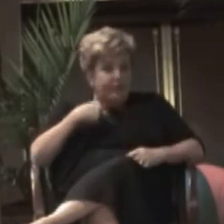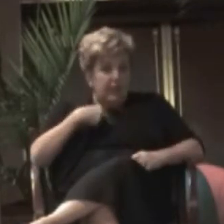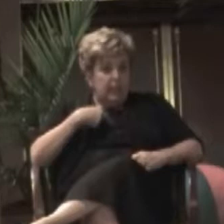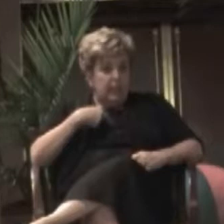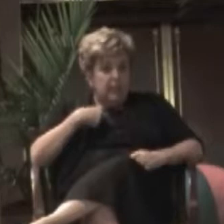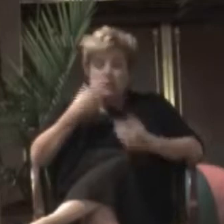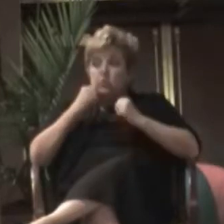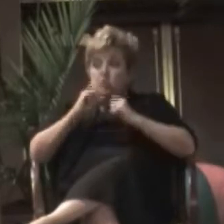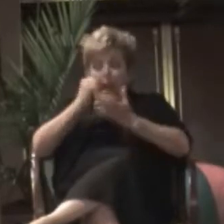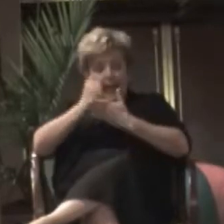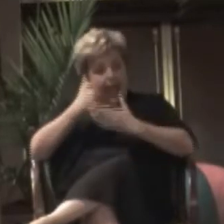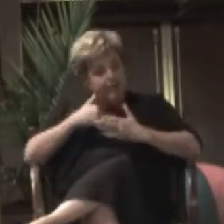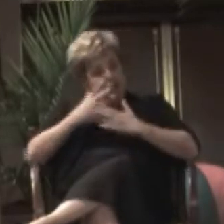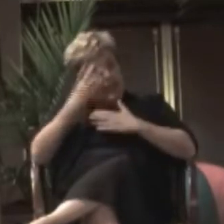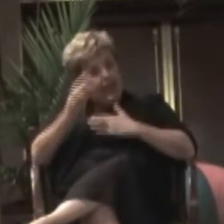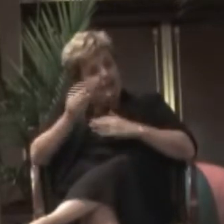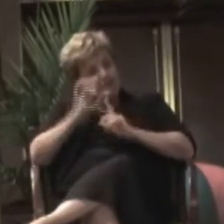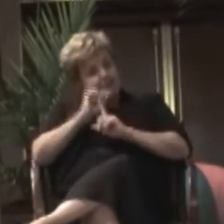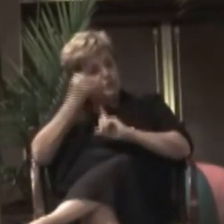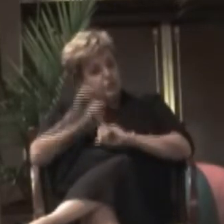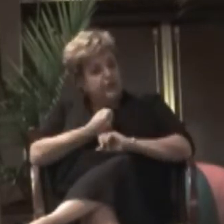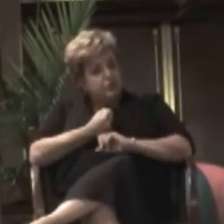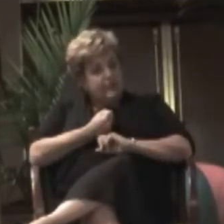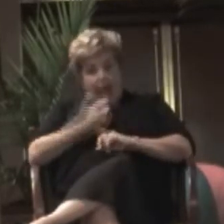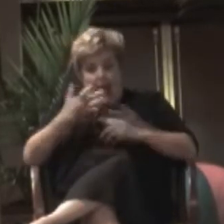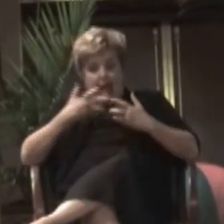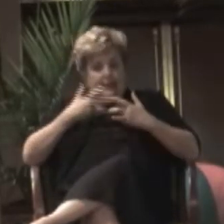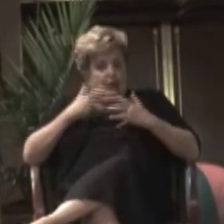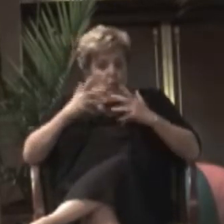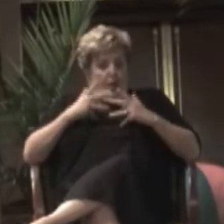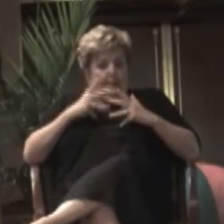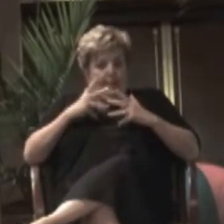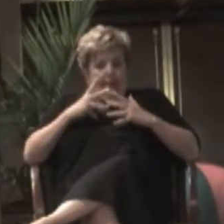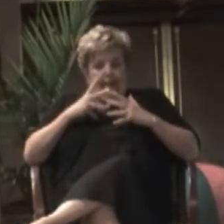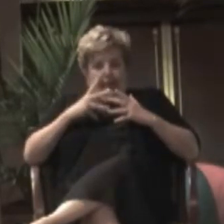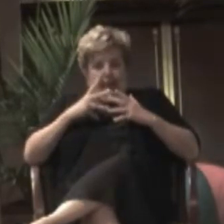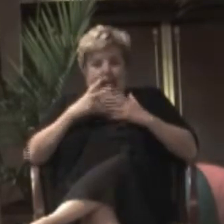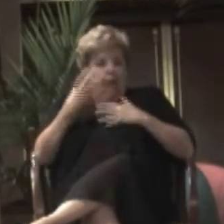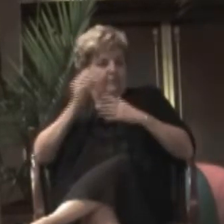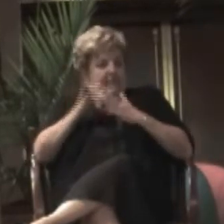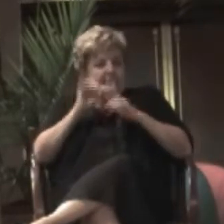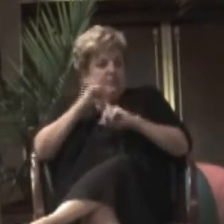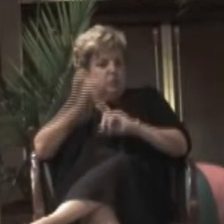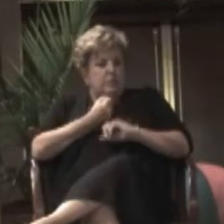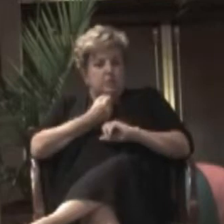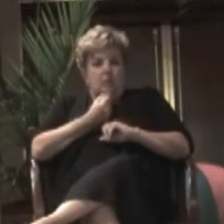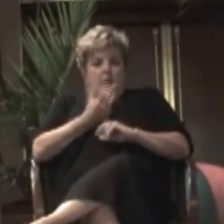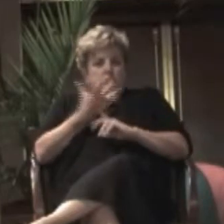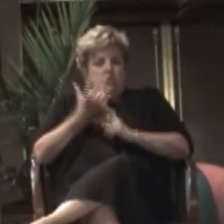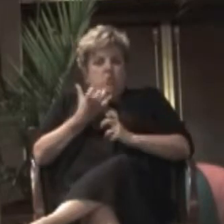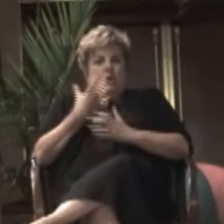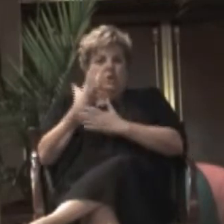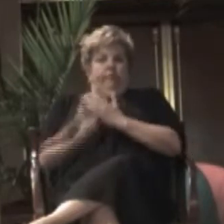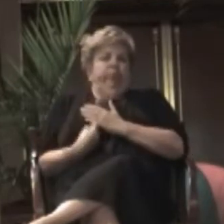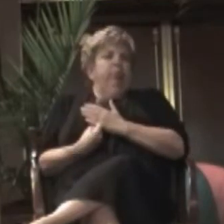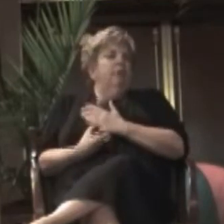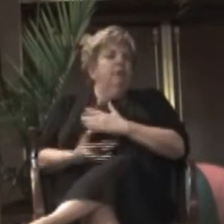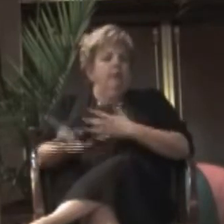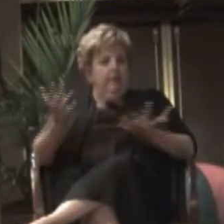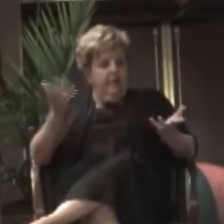a situation that I didn't want out of. I just wanted to be gone. Got a lawyer that they couldn't afford to try to defend a guy